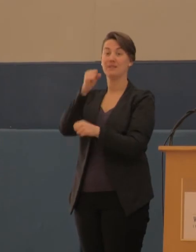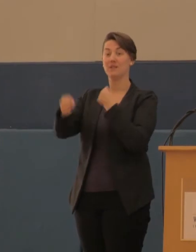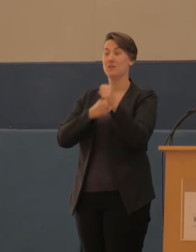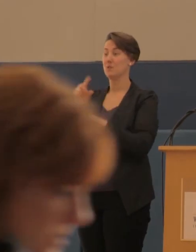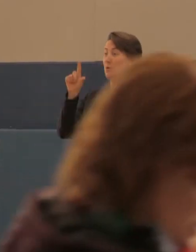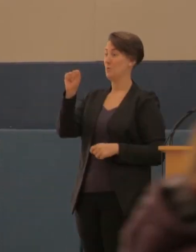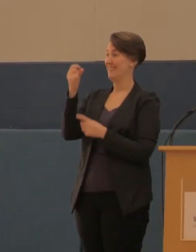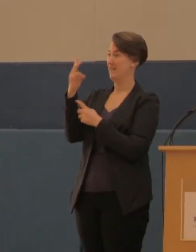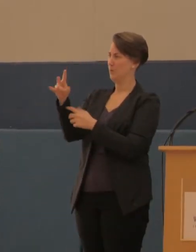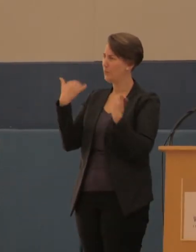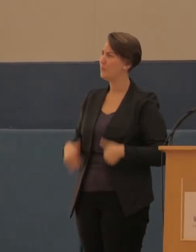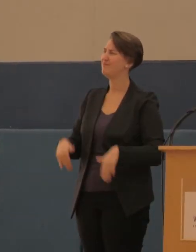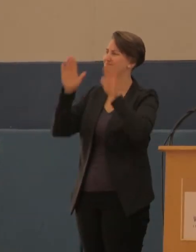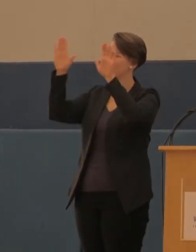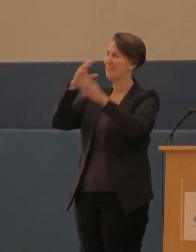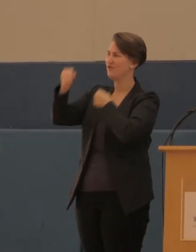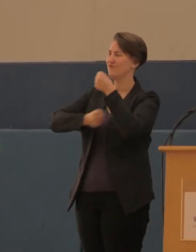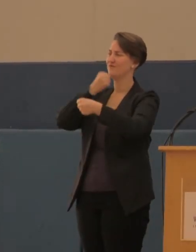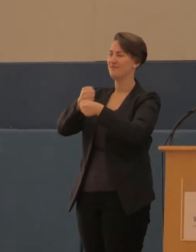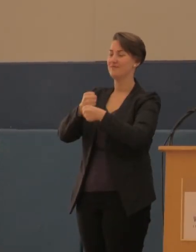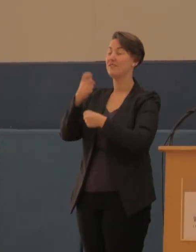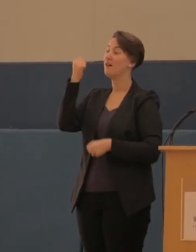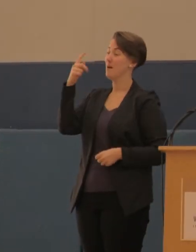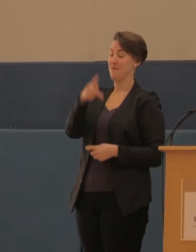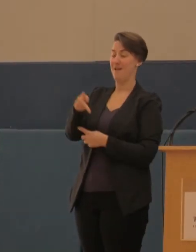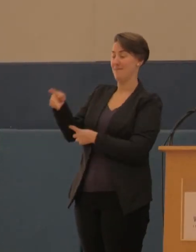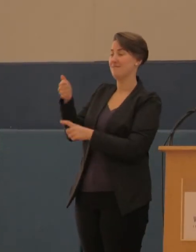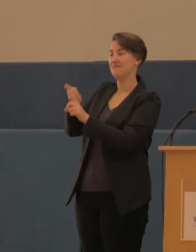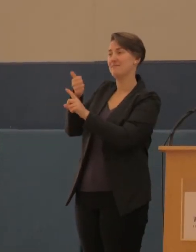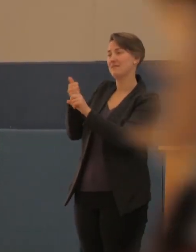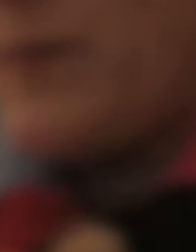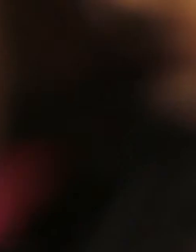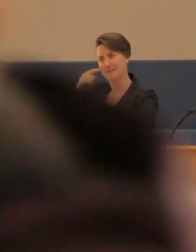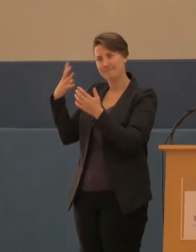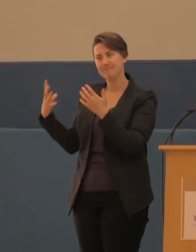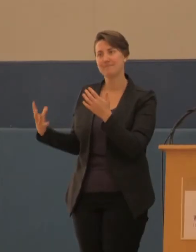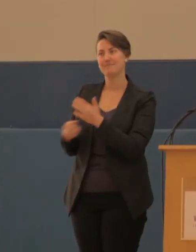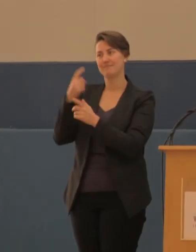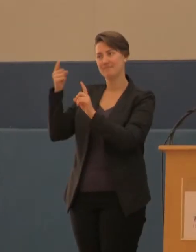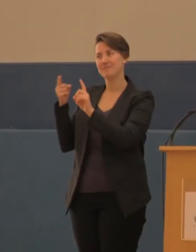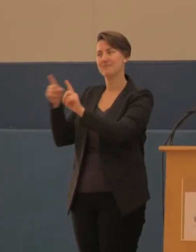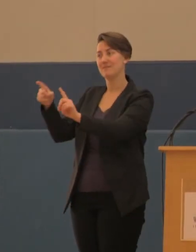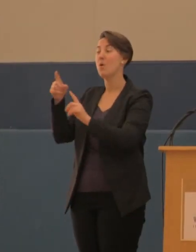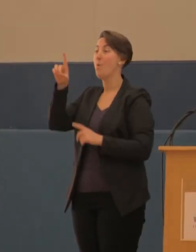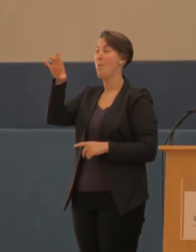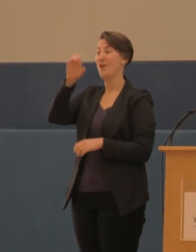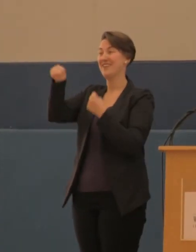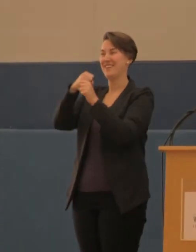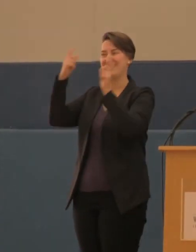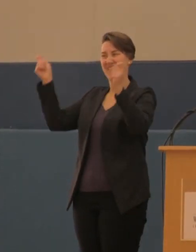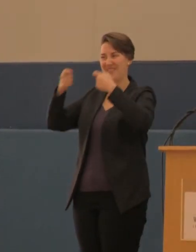a remarkable year. As Planned Parenthood celebrated a milestone anniversary of 100